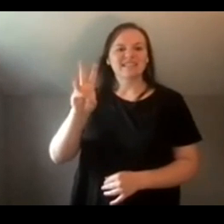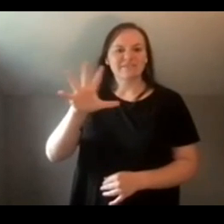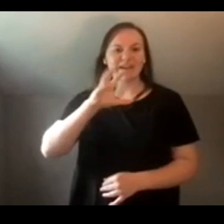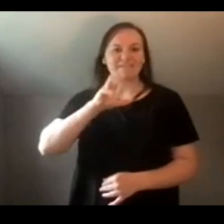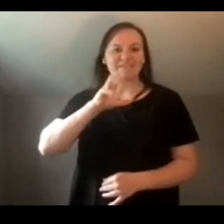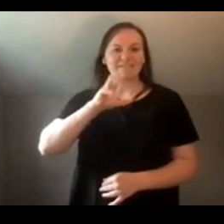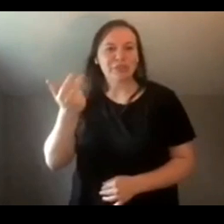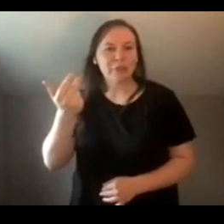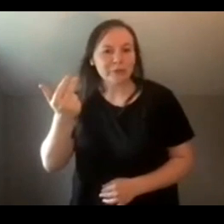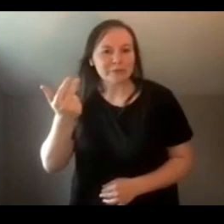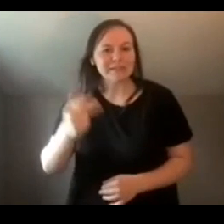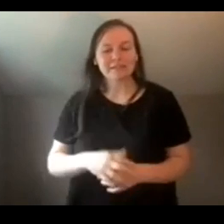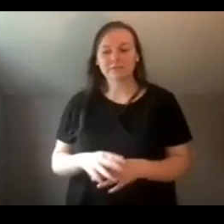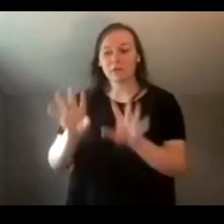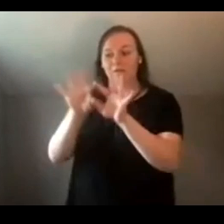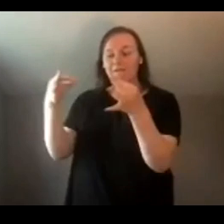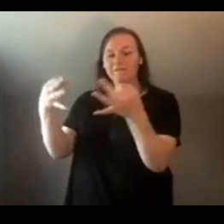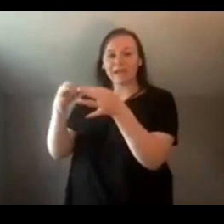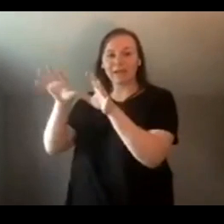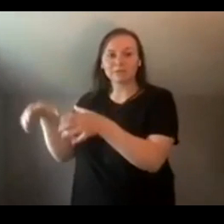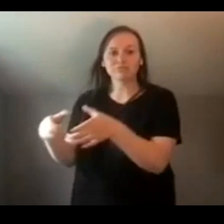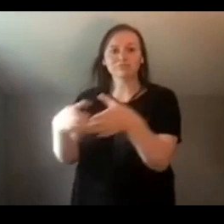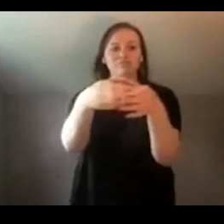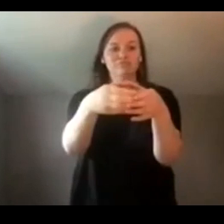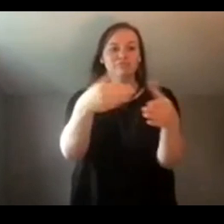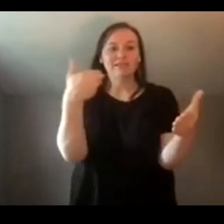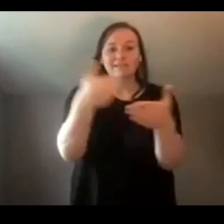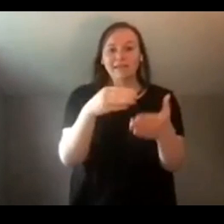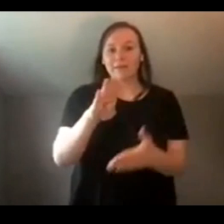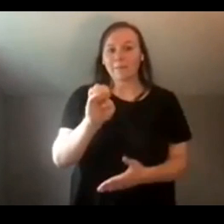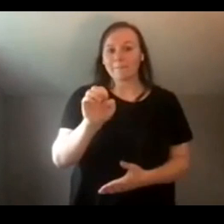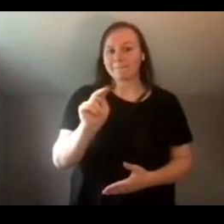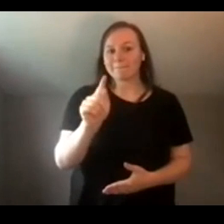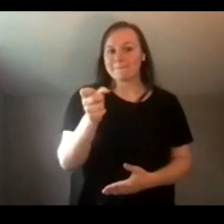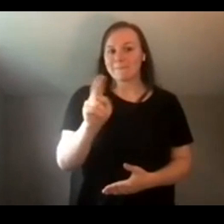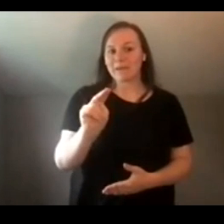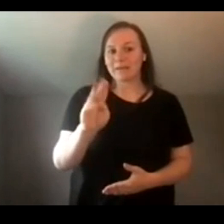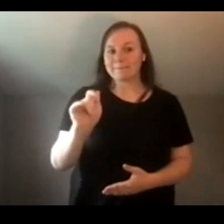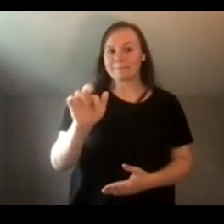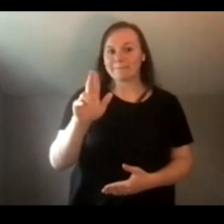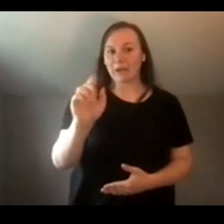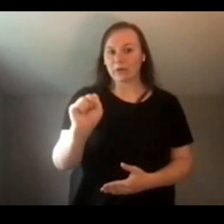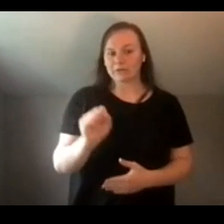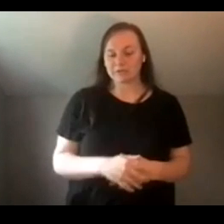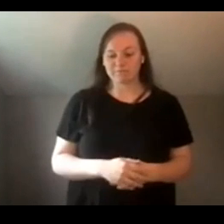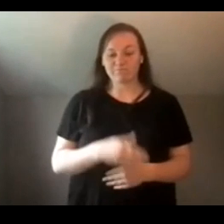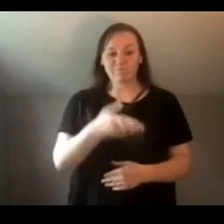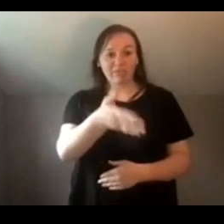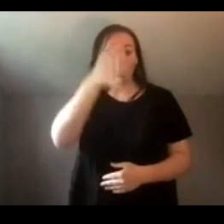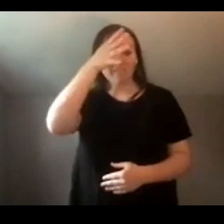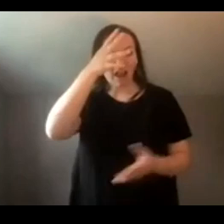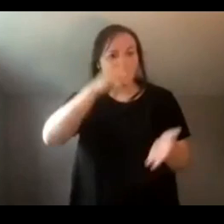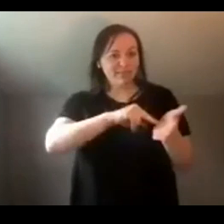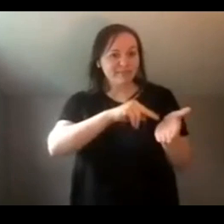and her family was reunited near Benton Barracks. Her father was a nurse there. Her mother took